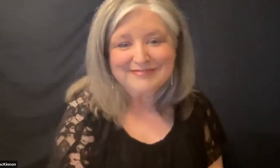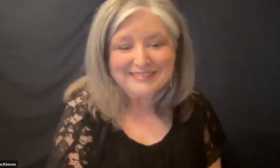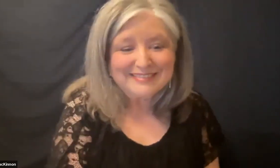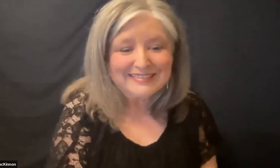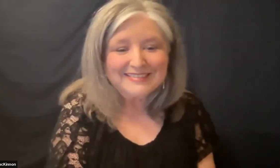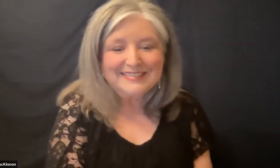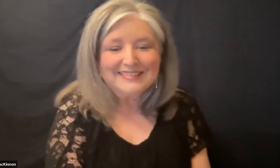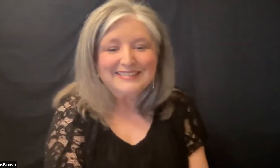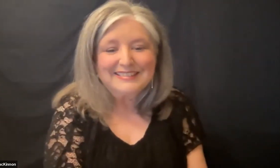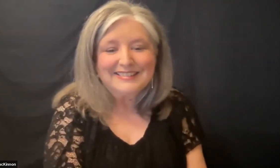Thank you and good night, everyone.